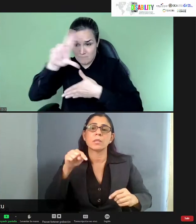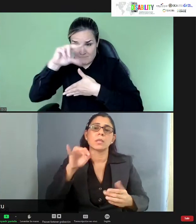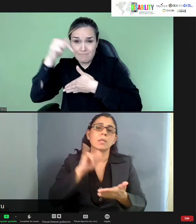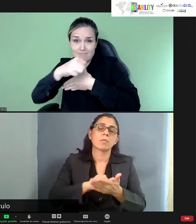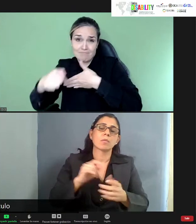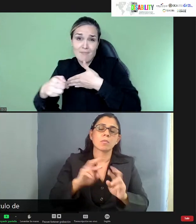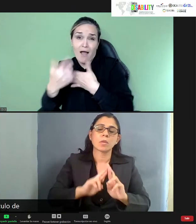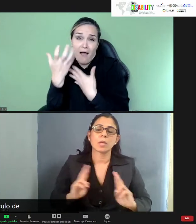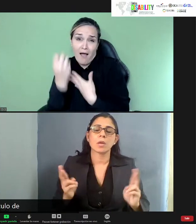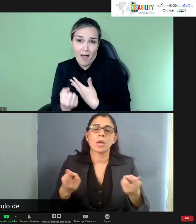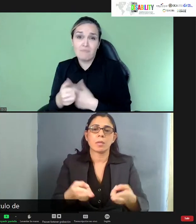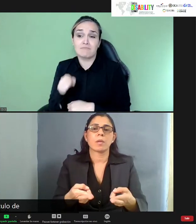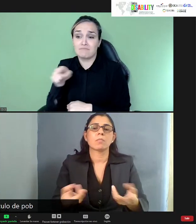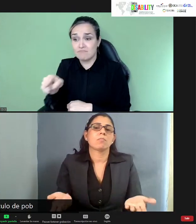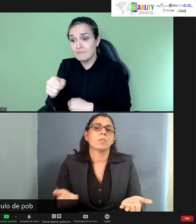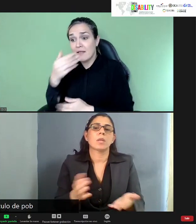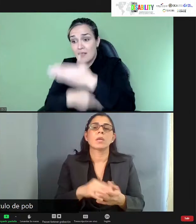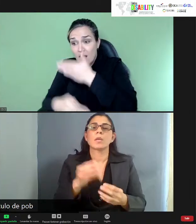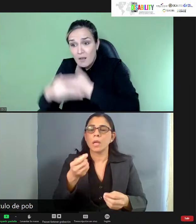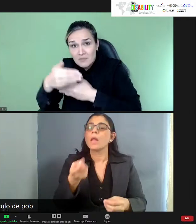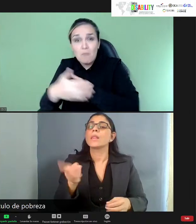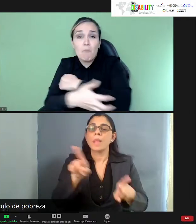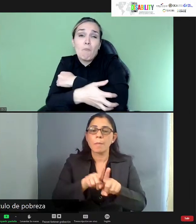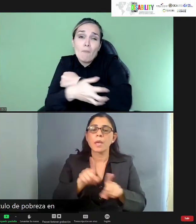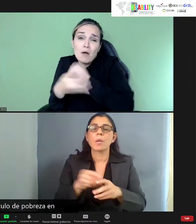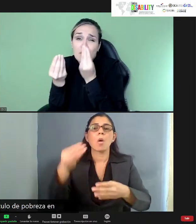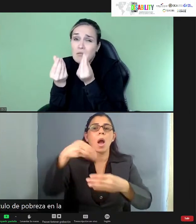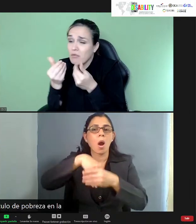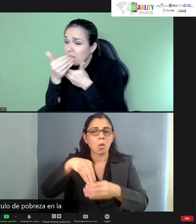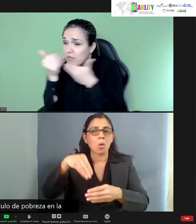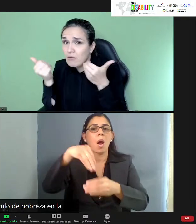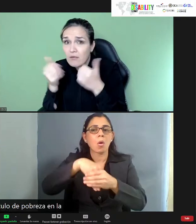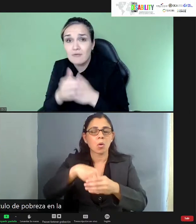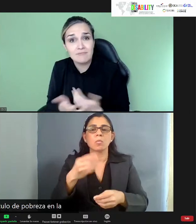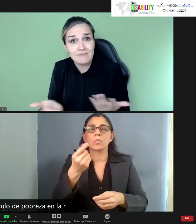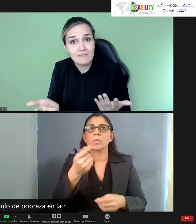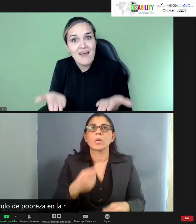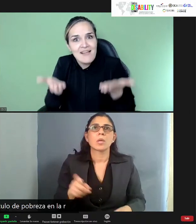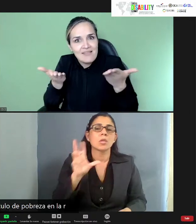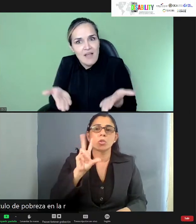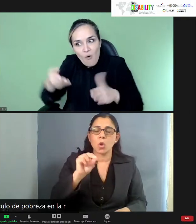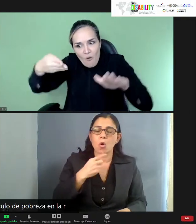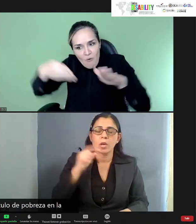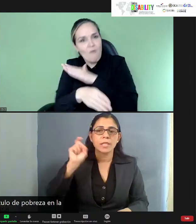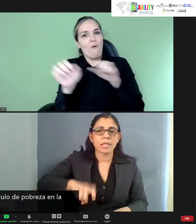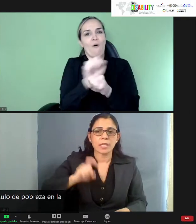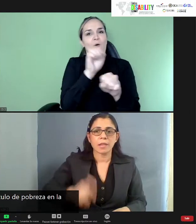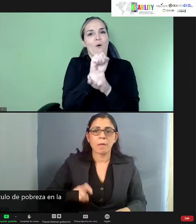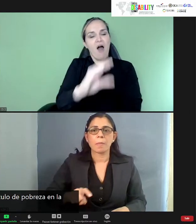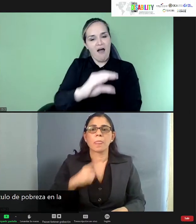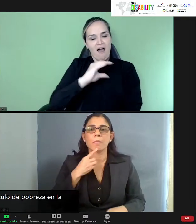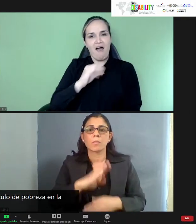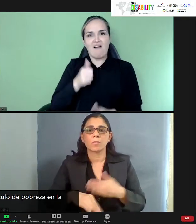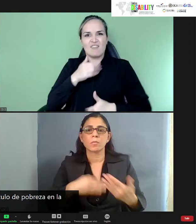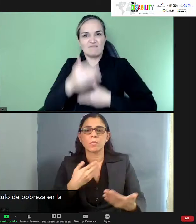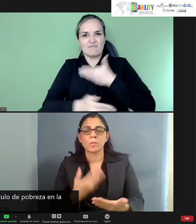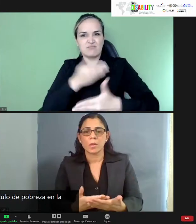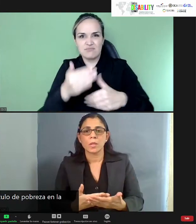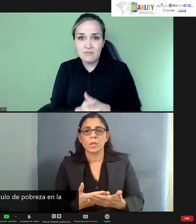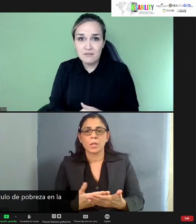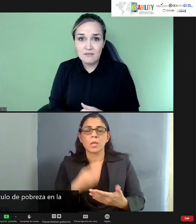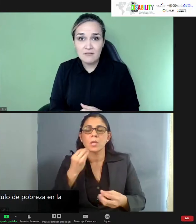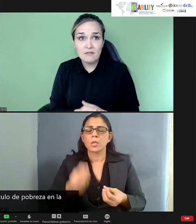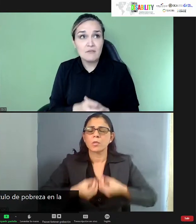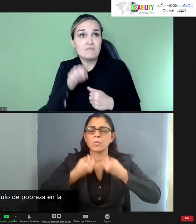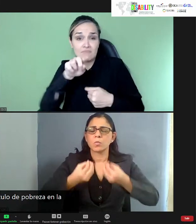our several countries of the region and the if there weren't